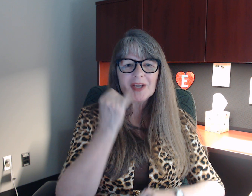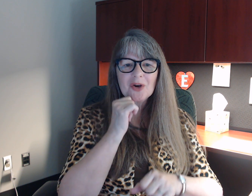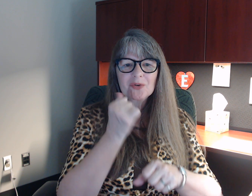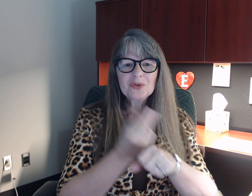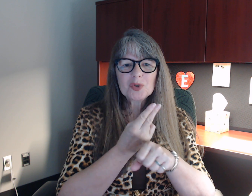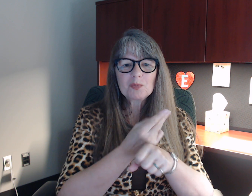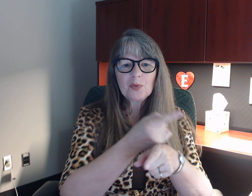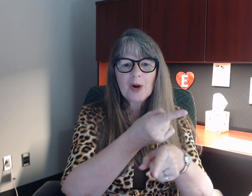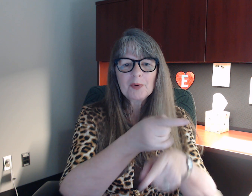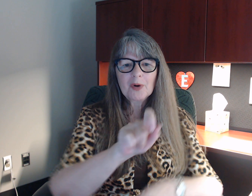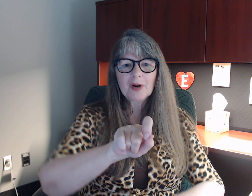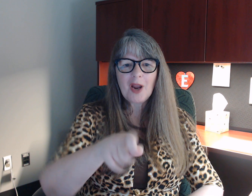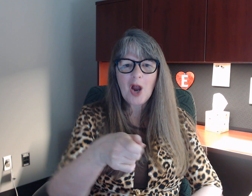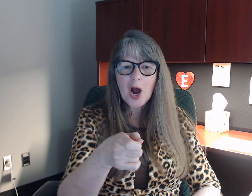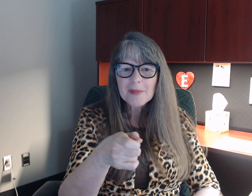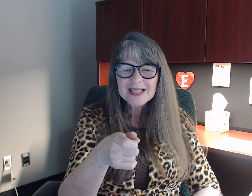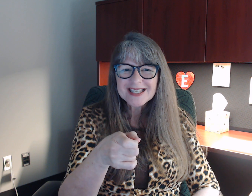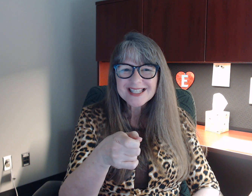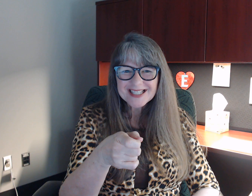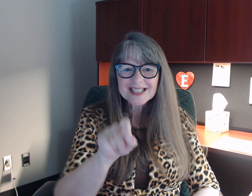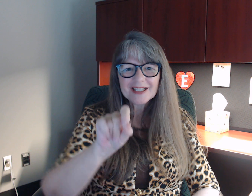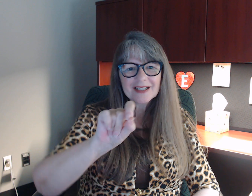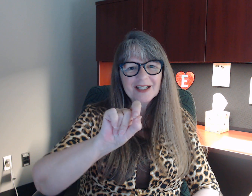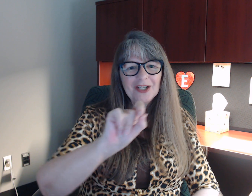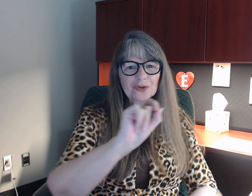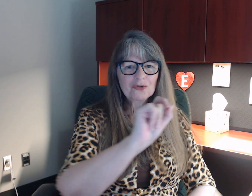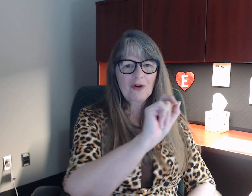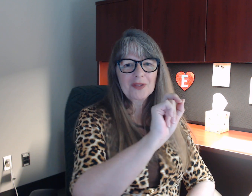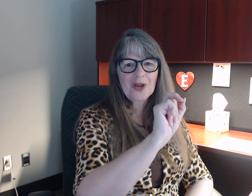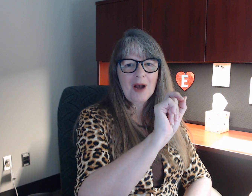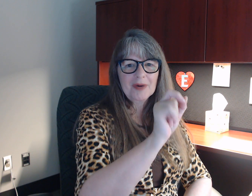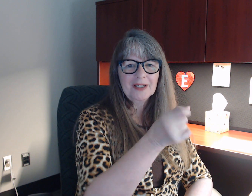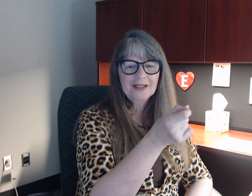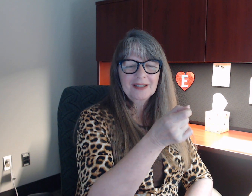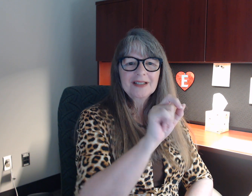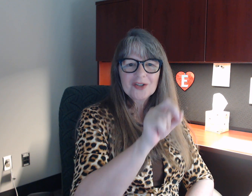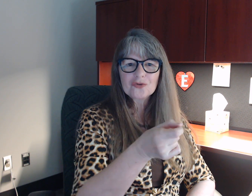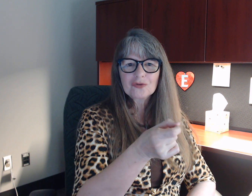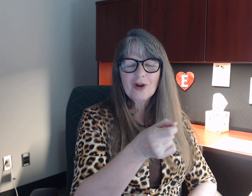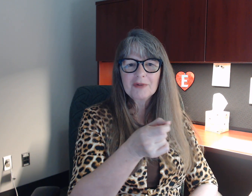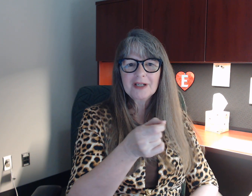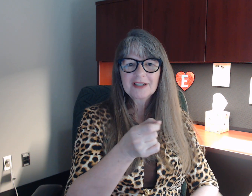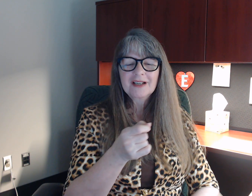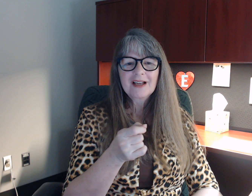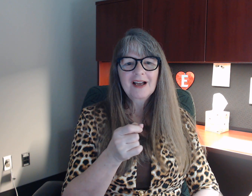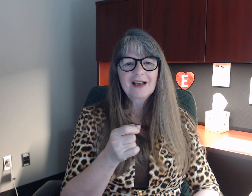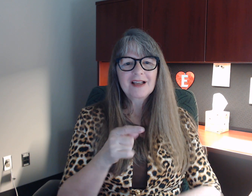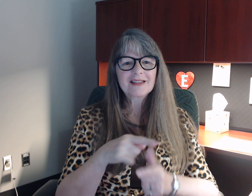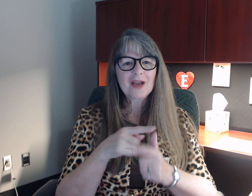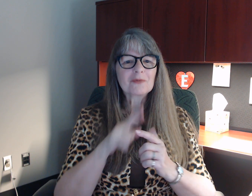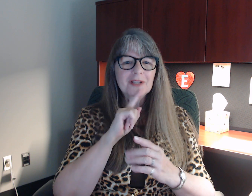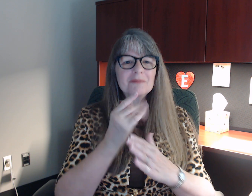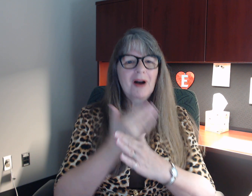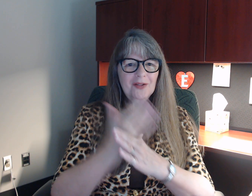don't use proper commas, and you're drawing the comma, that really bothers